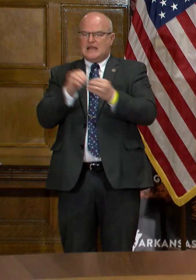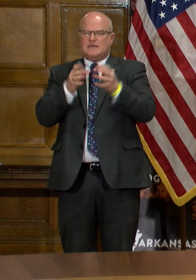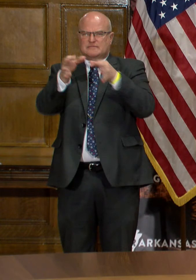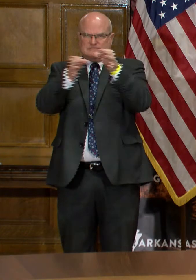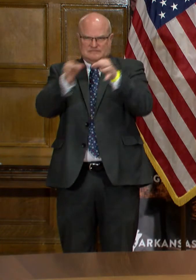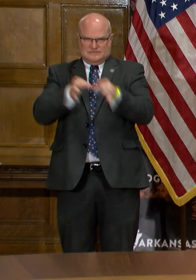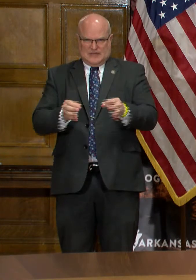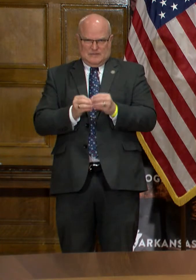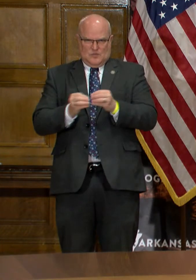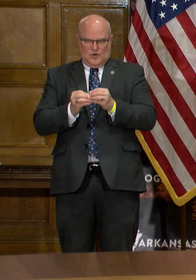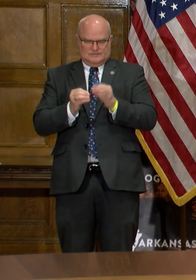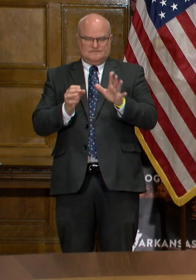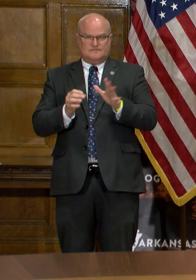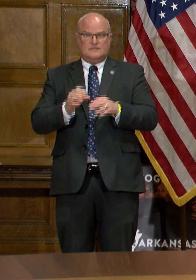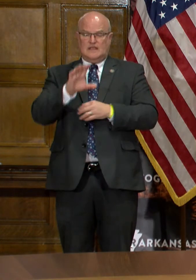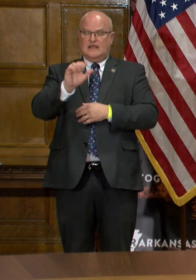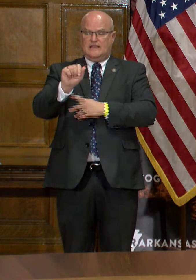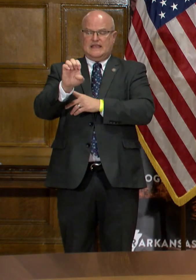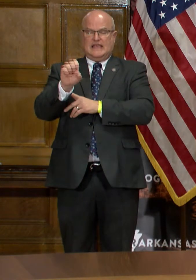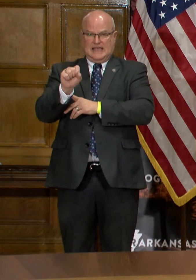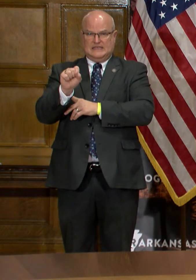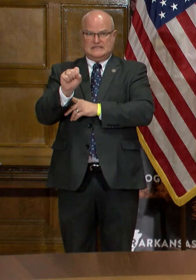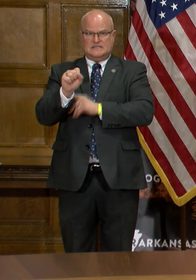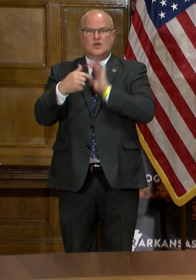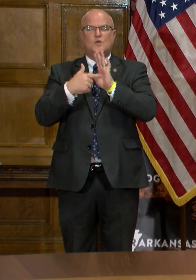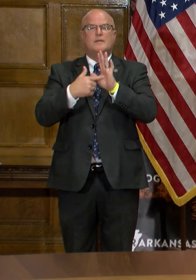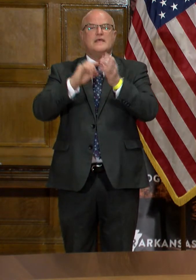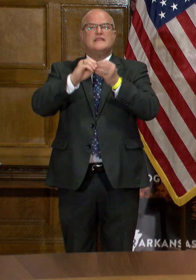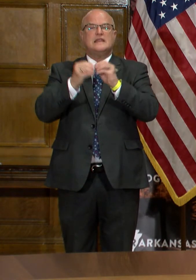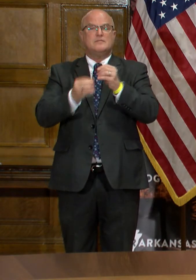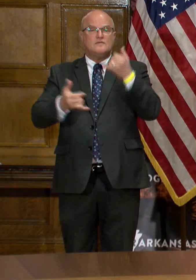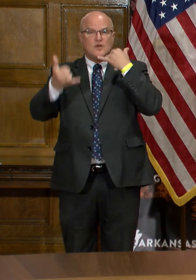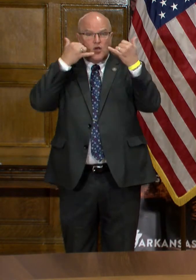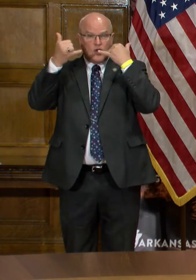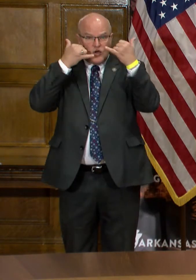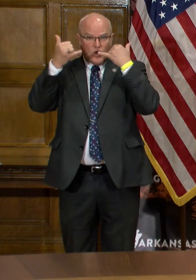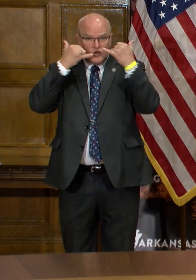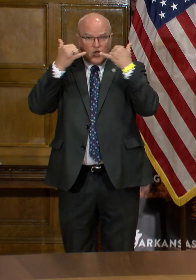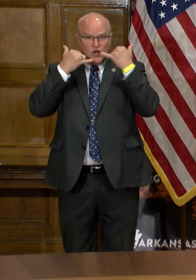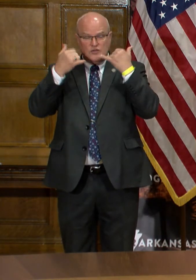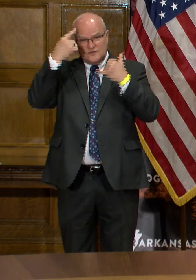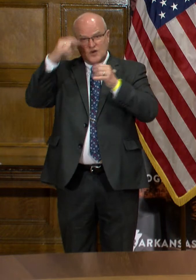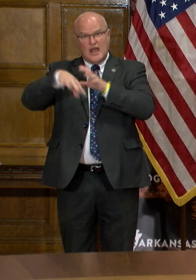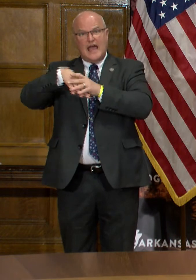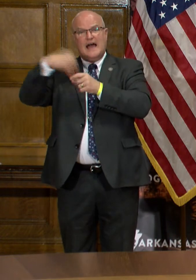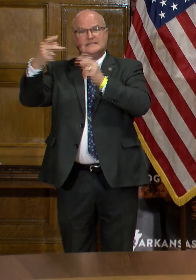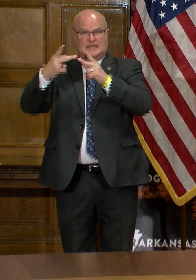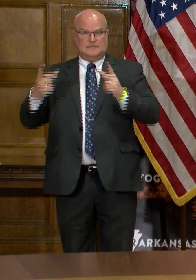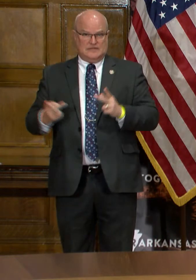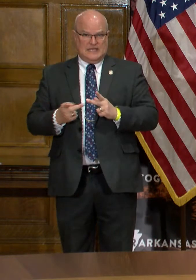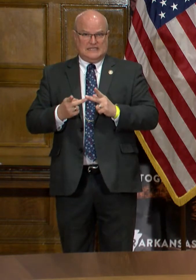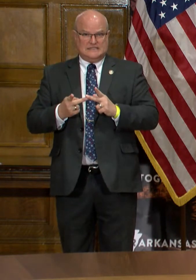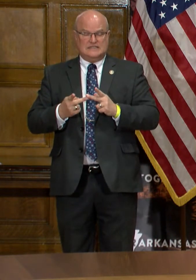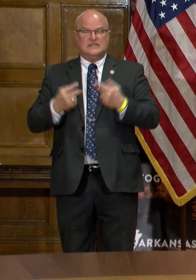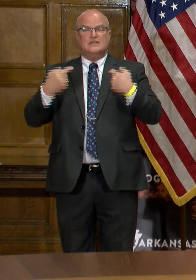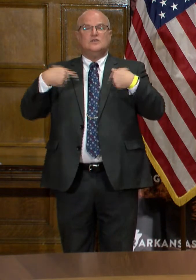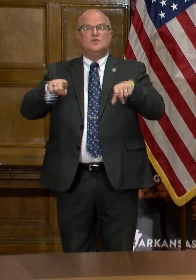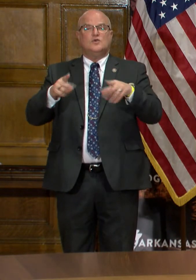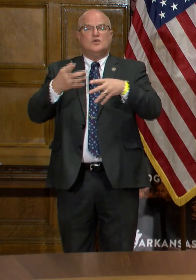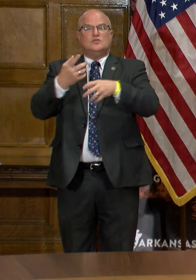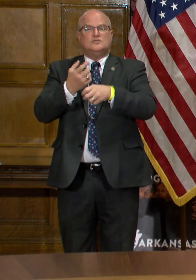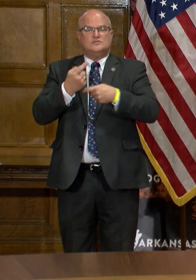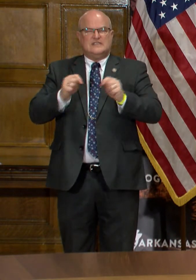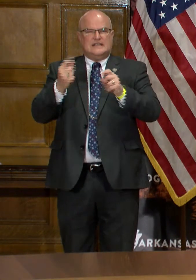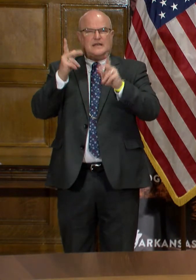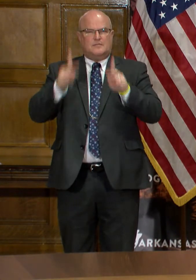me break it down a little bit. So the cases represent the number of calls that are being made to outside facilities in order to try to get a